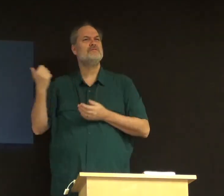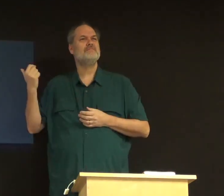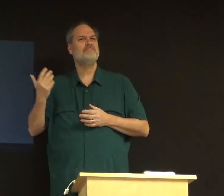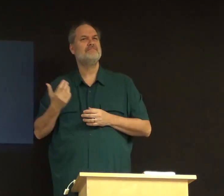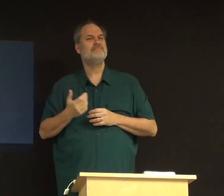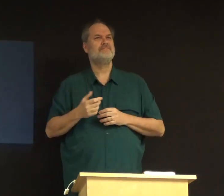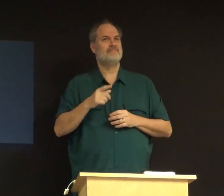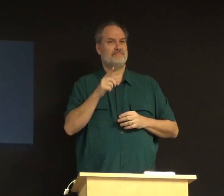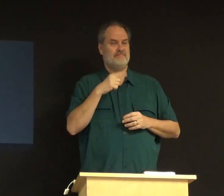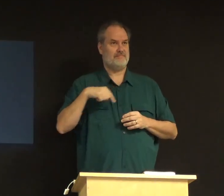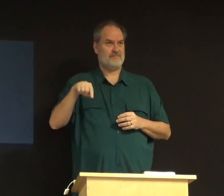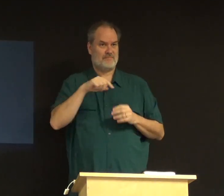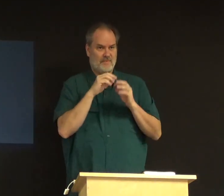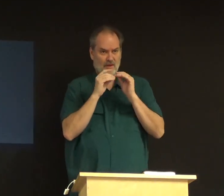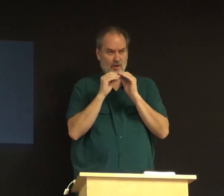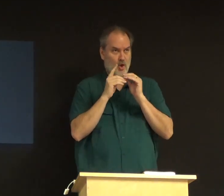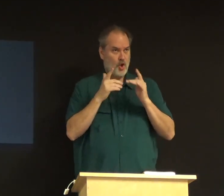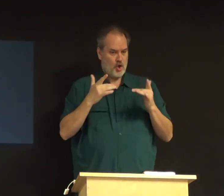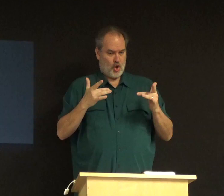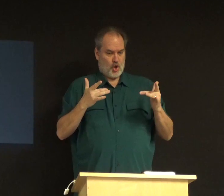You didn't even notice about this.